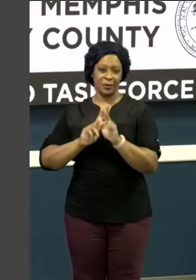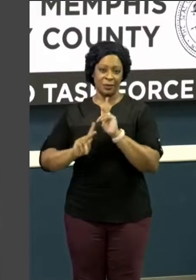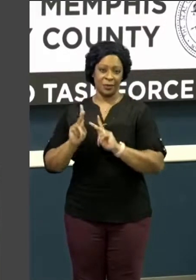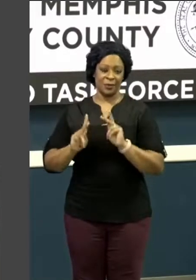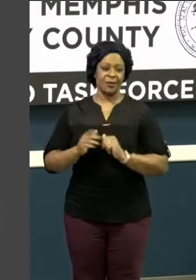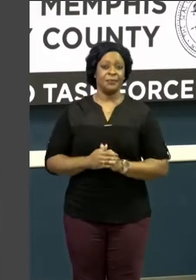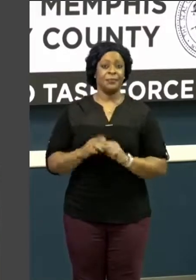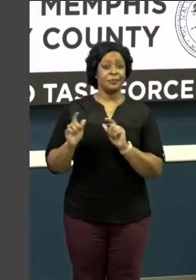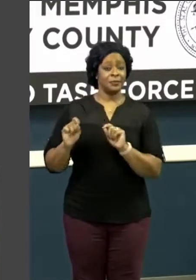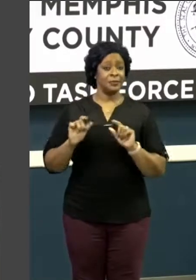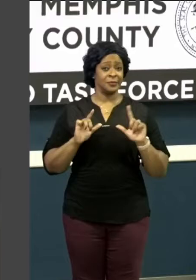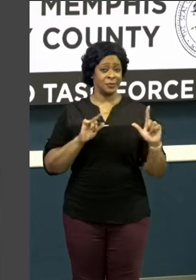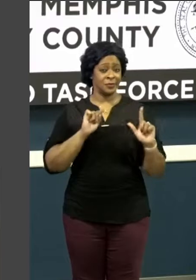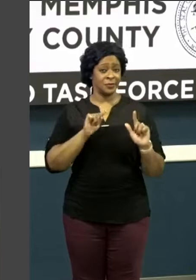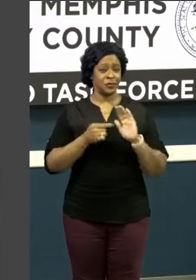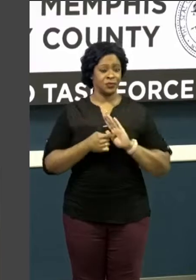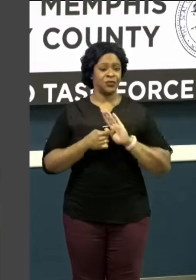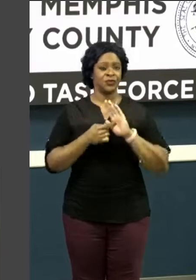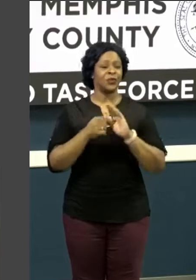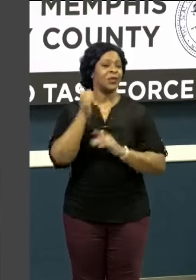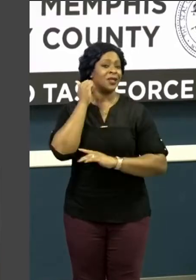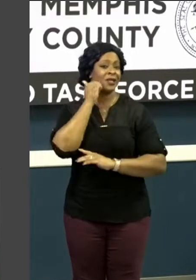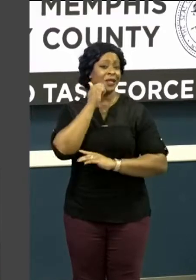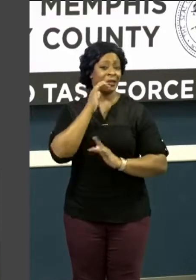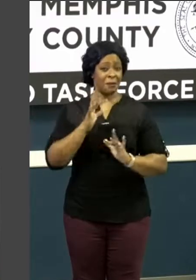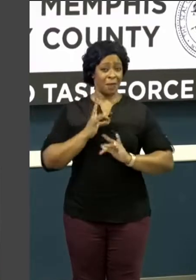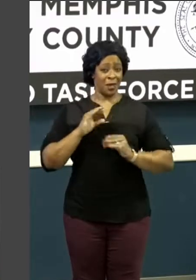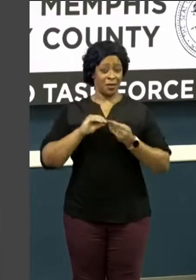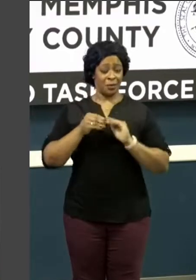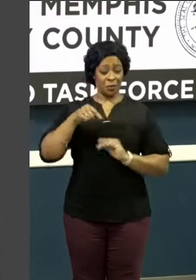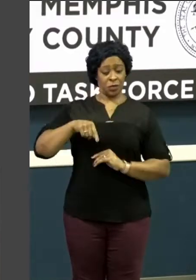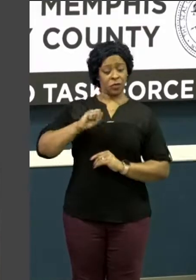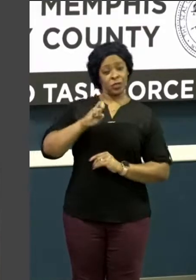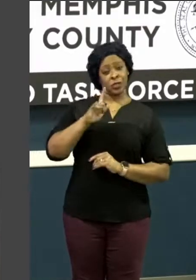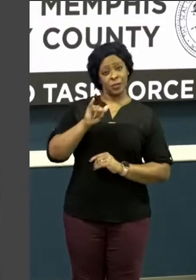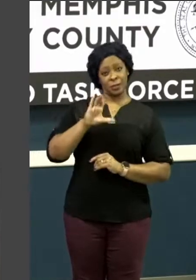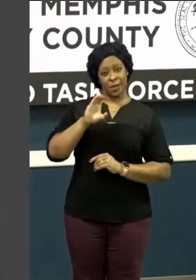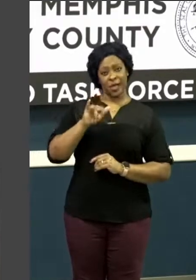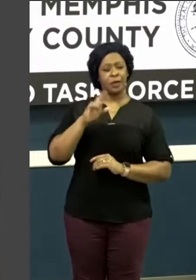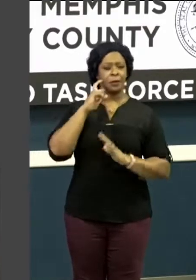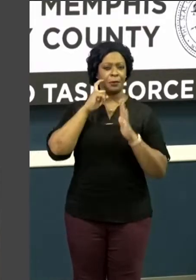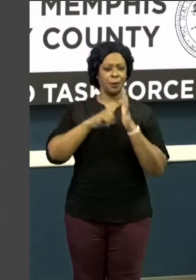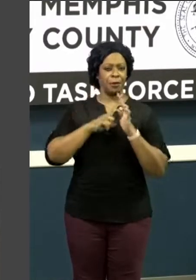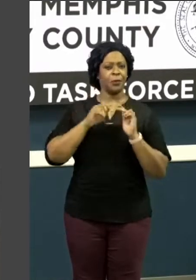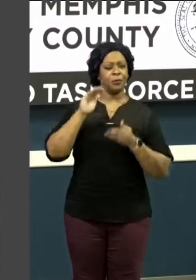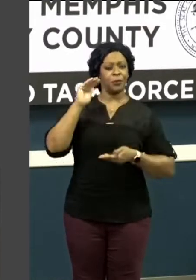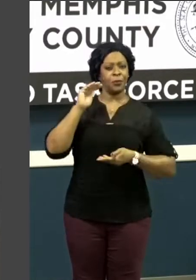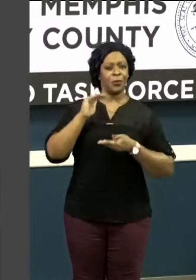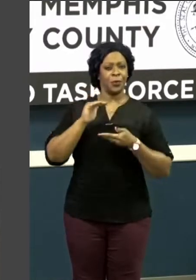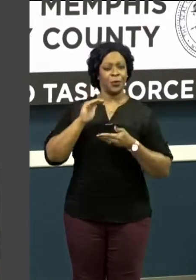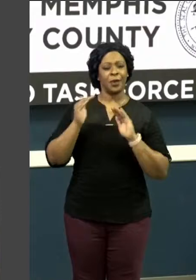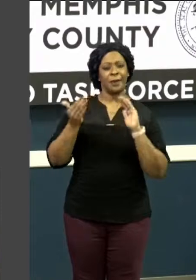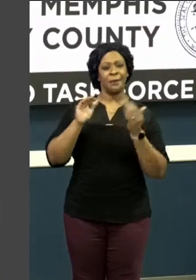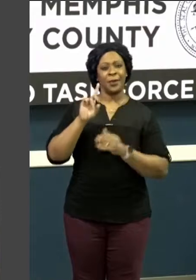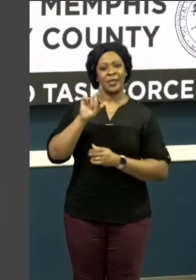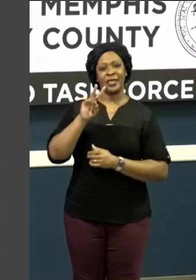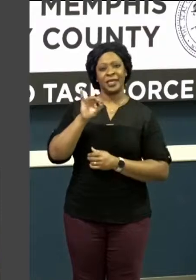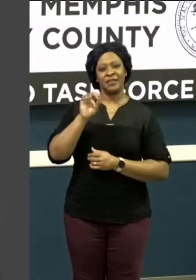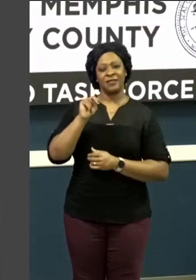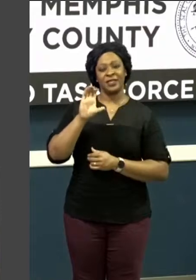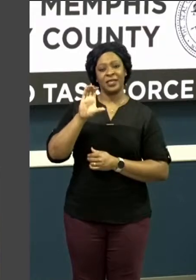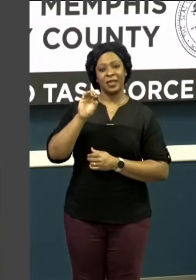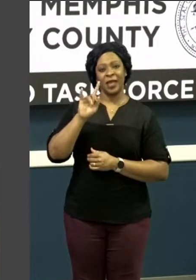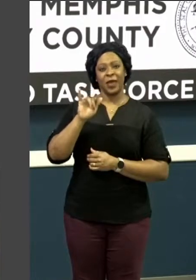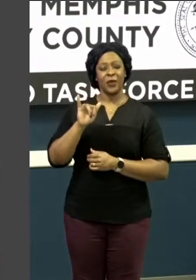slide. But the daily new case rate in Shelby County is lower than Davidson County's new case